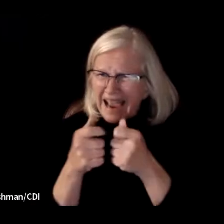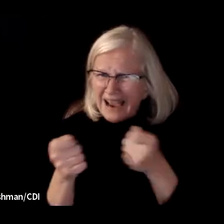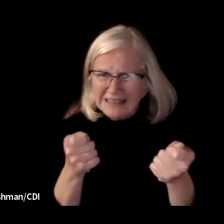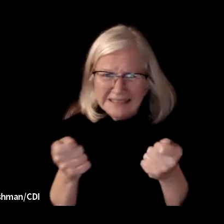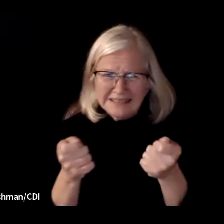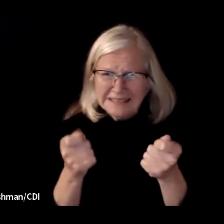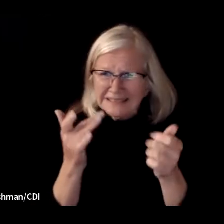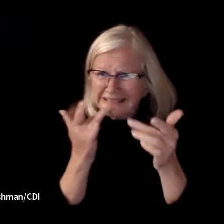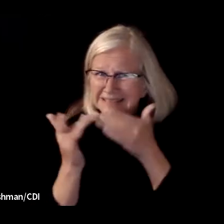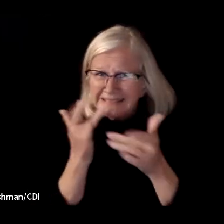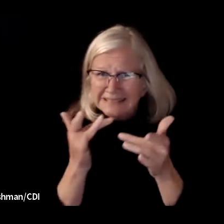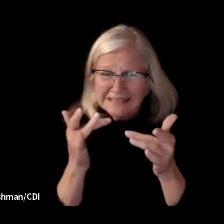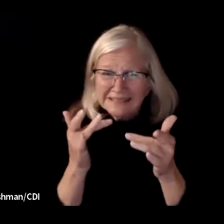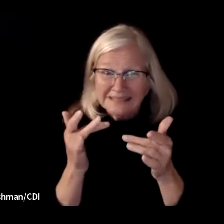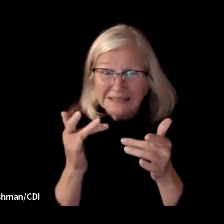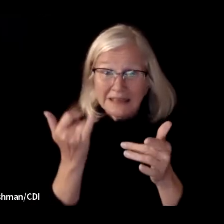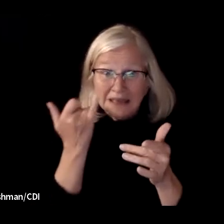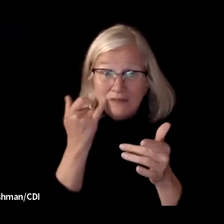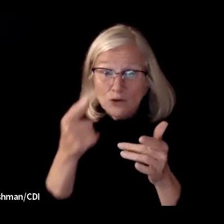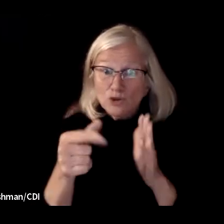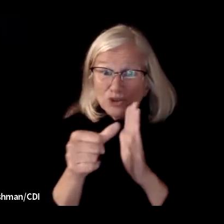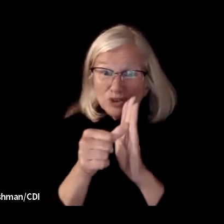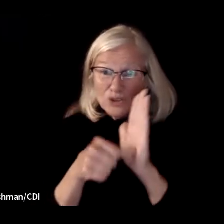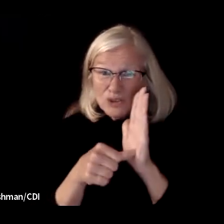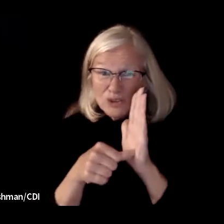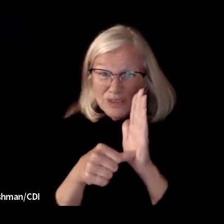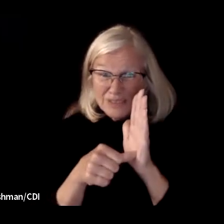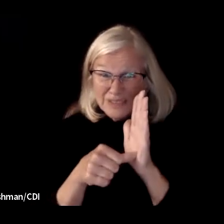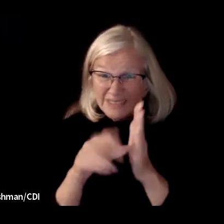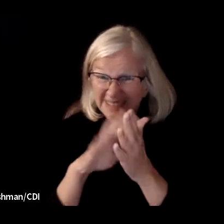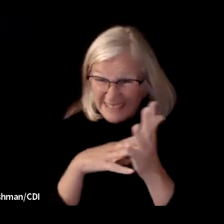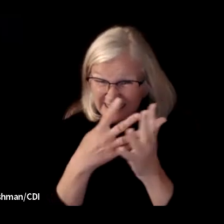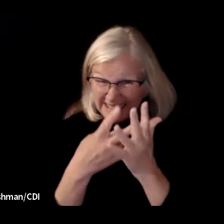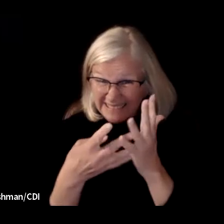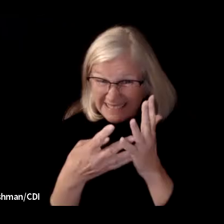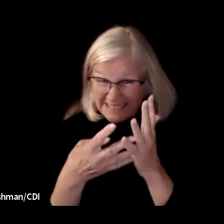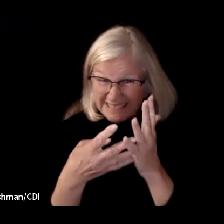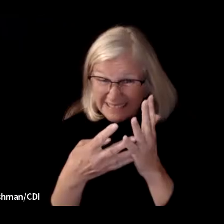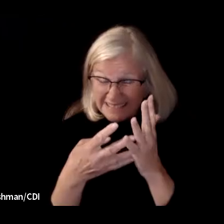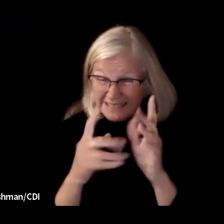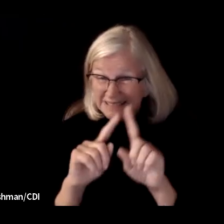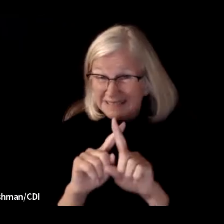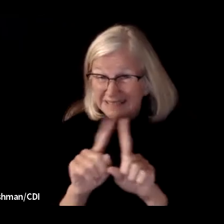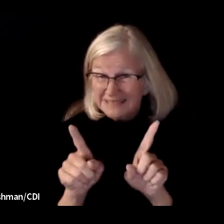scheduled for a procedure that you need. But if we can do it in a week, most people have been really good